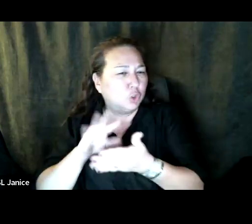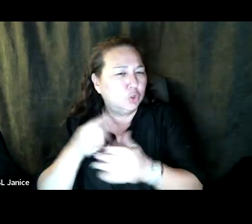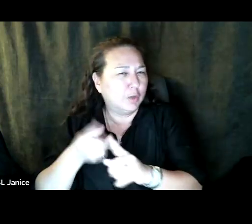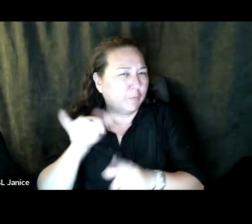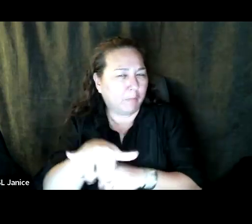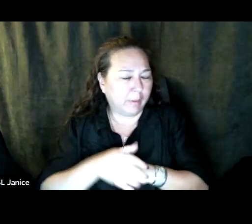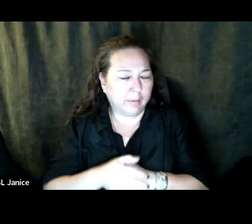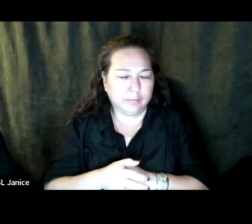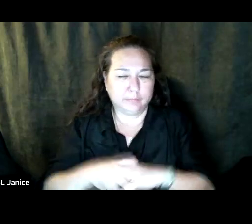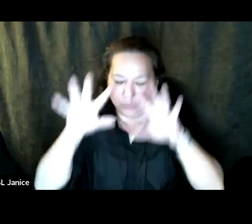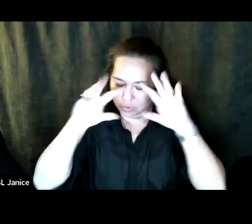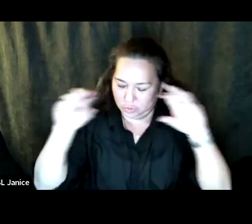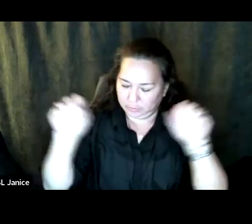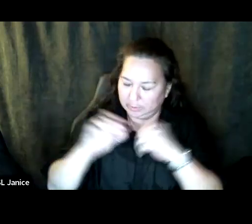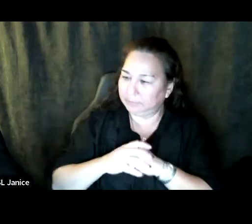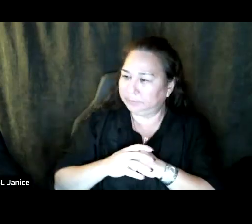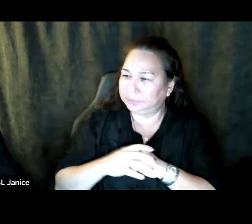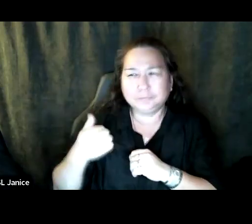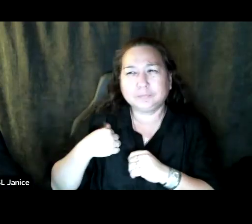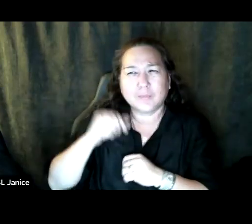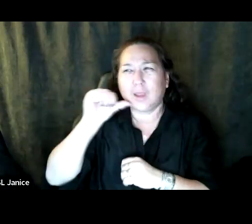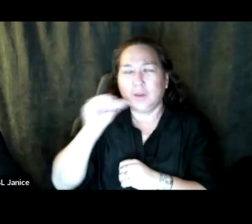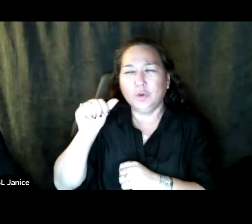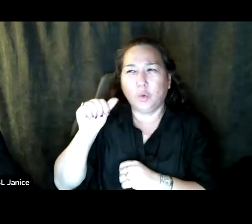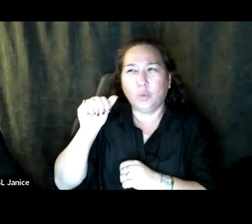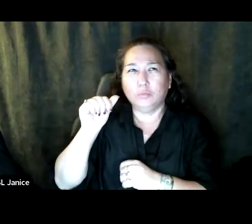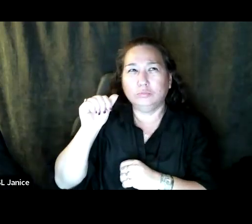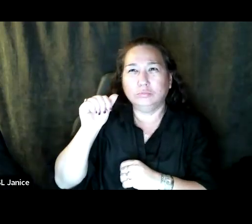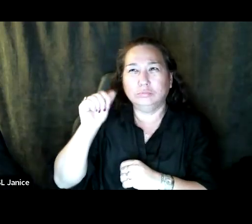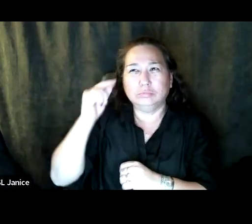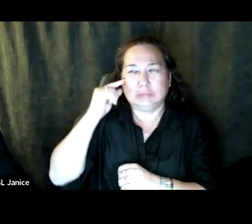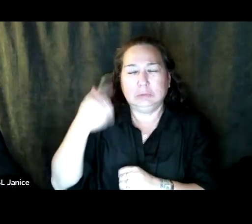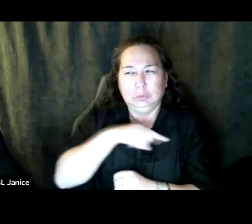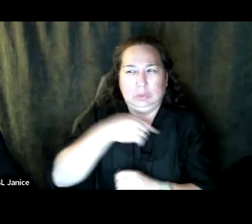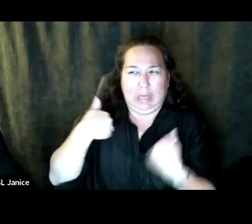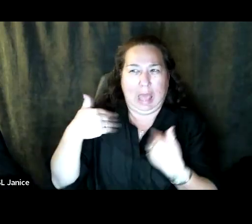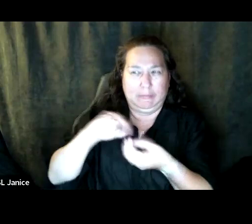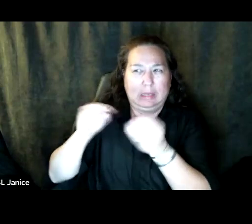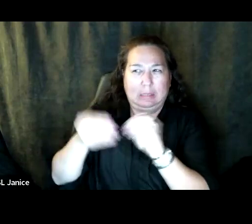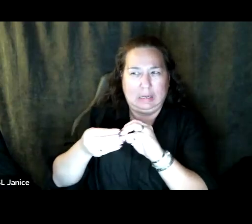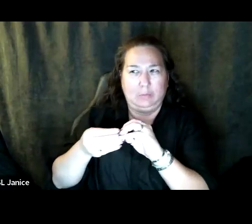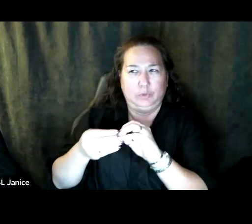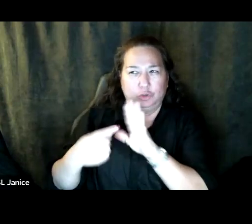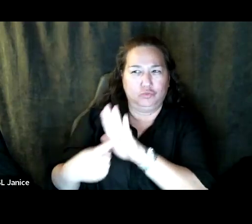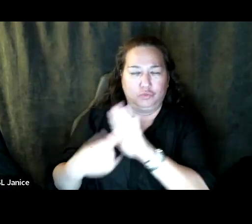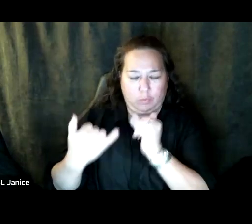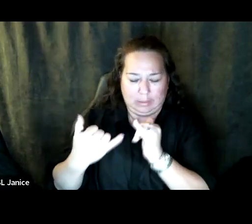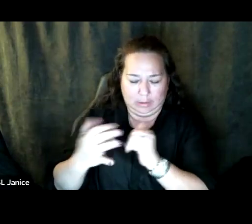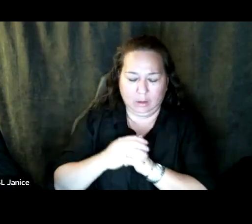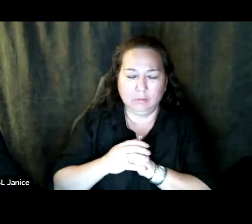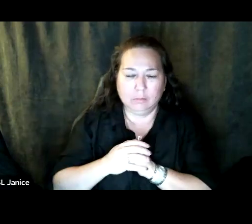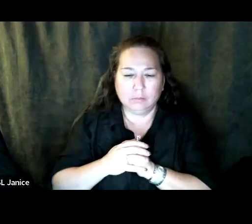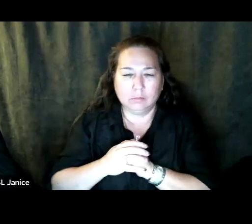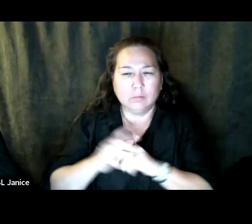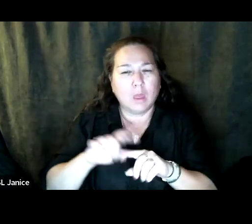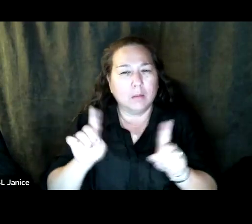the breakdown right now of those registrations. We can get them for you. I do know that we are seeing in